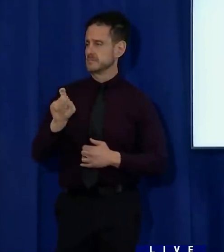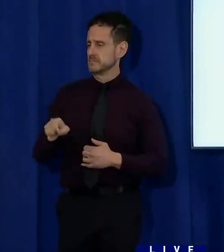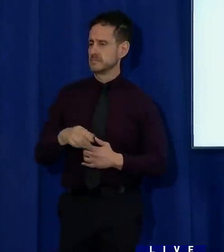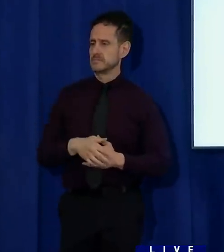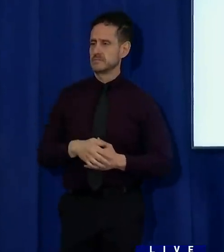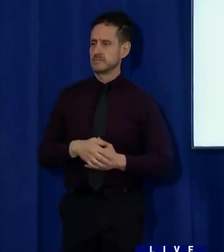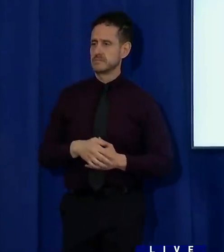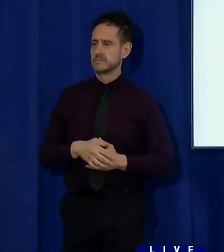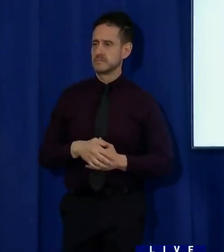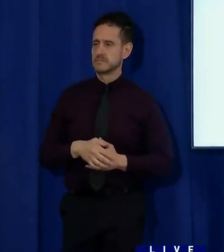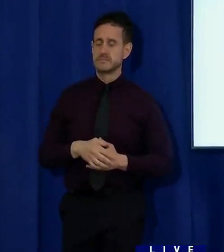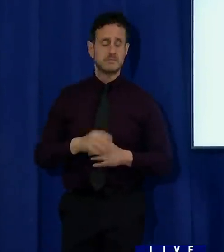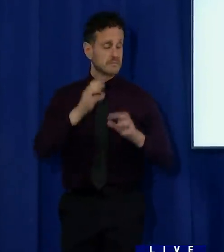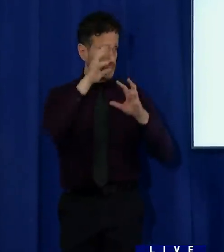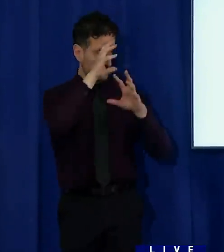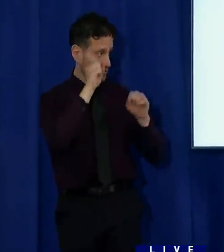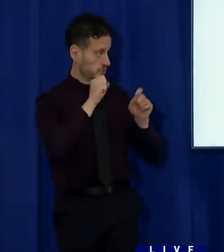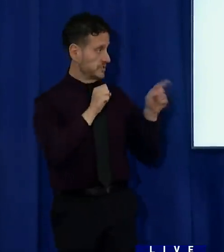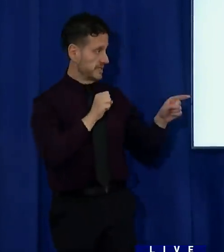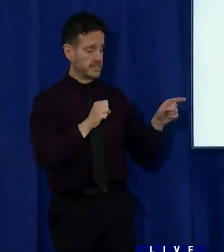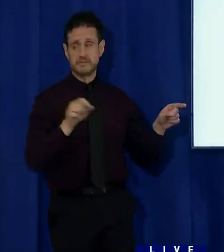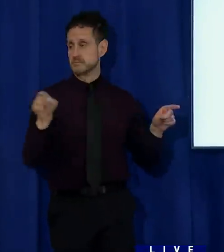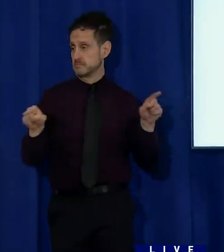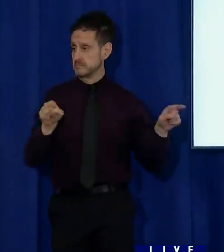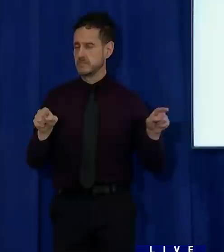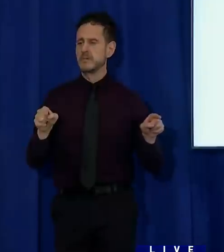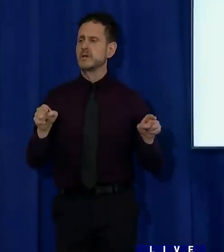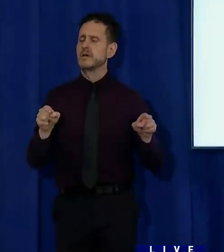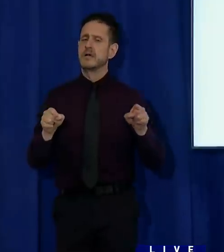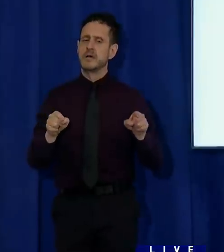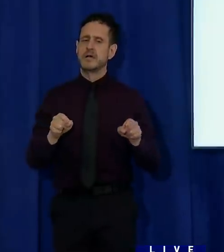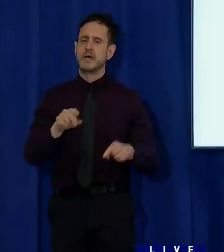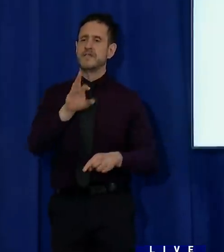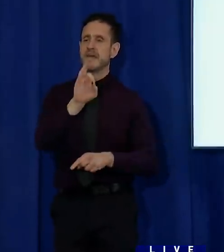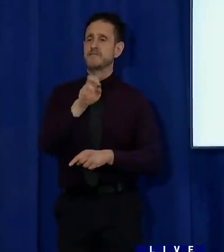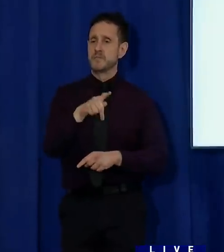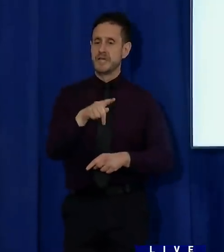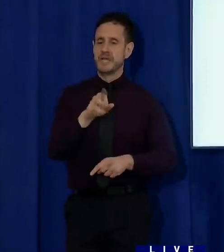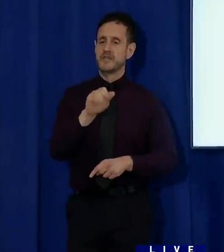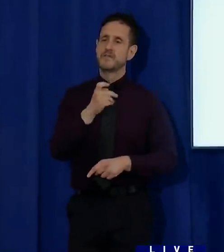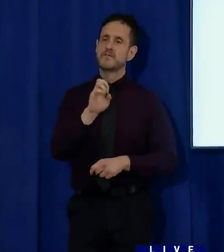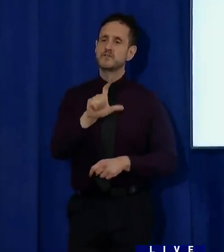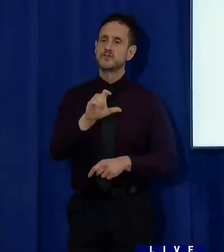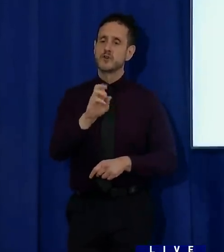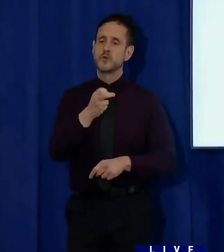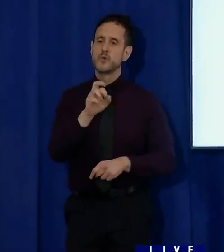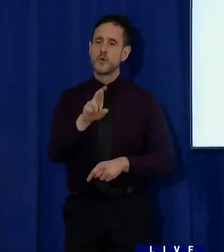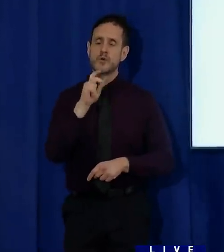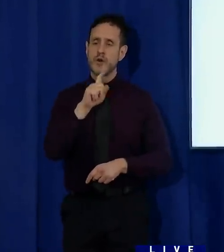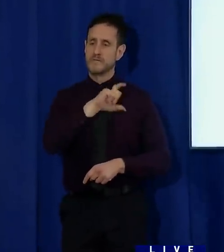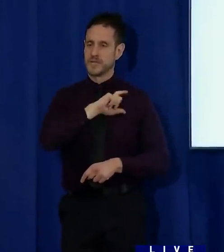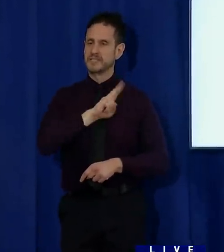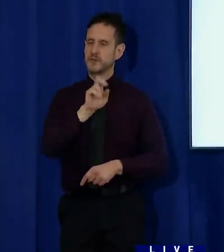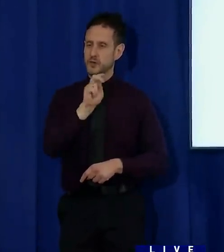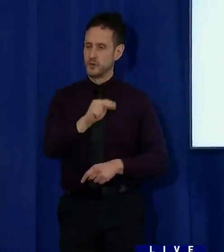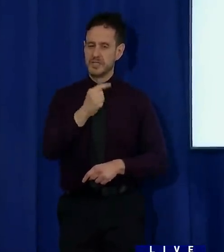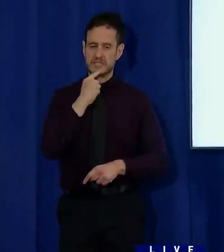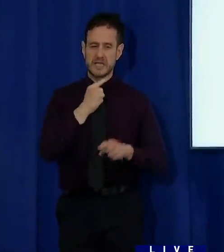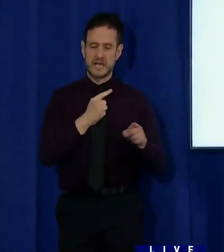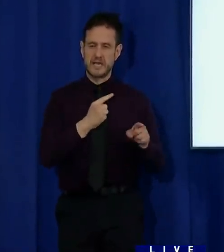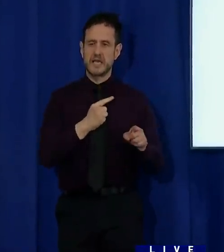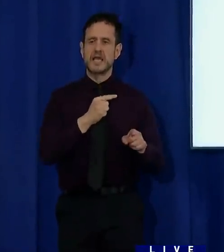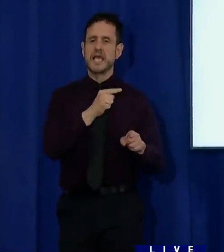as well as the superintendent, would you both react to the Fraternal Order of Police president saying that he could expel members who kneel